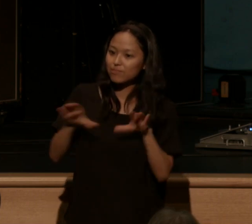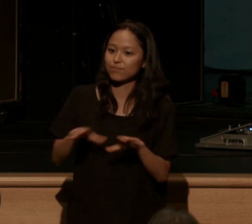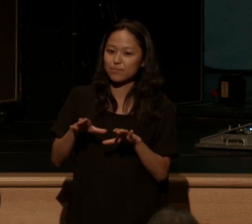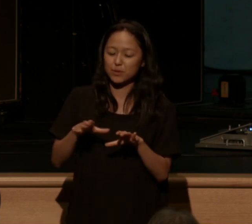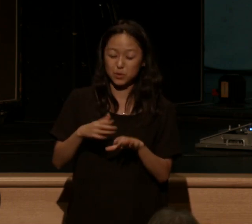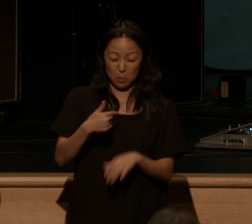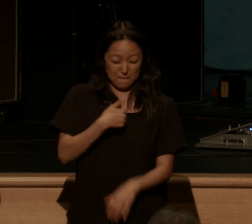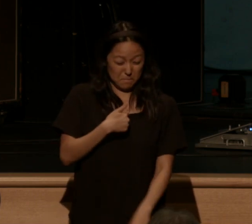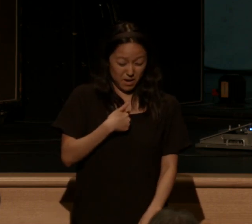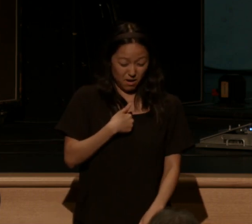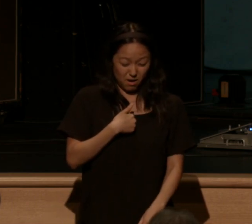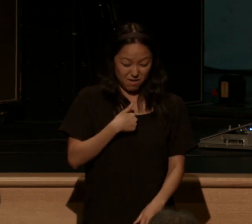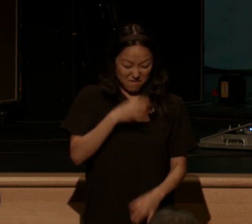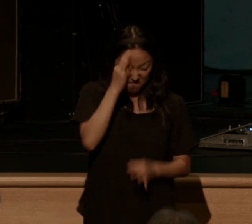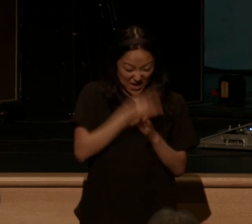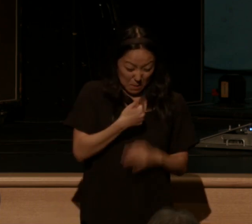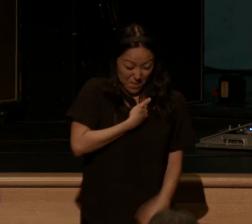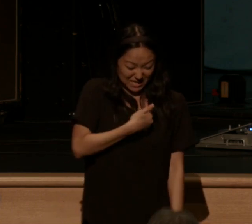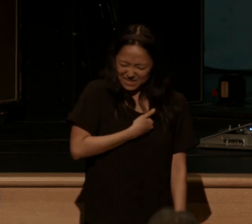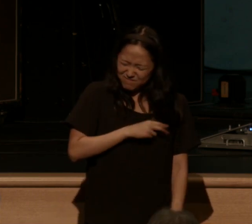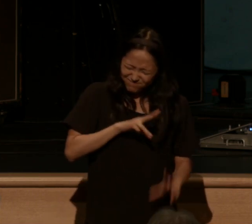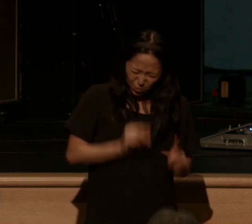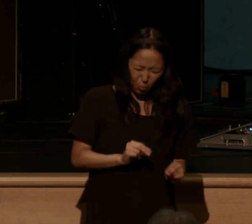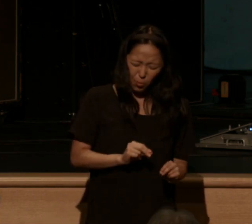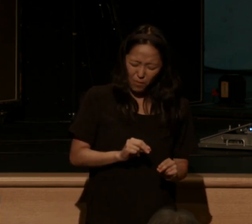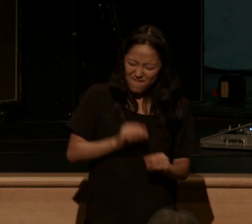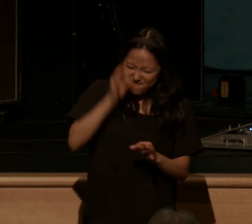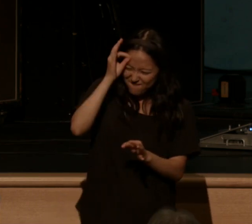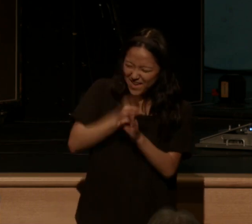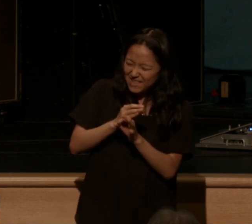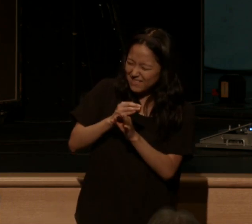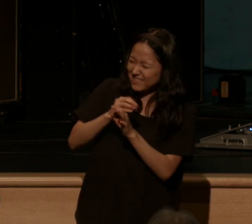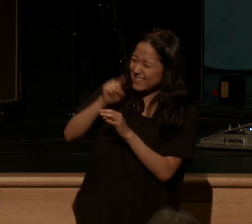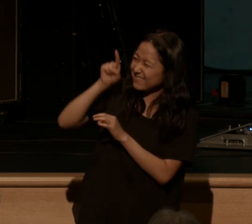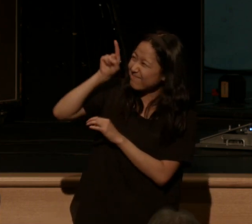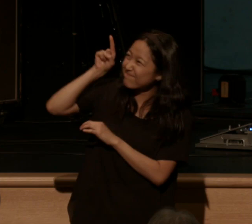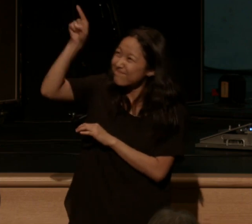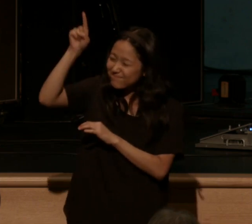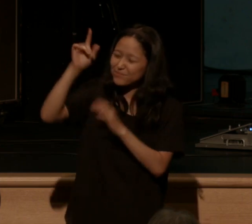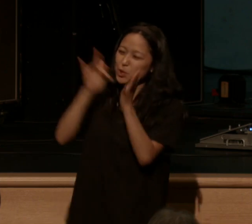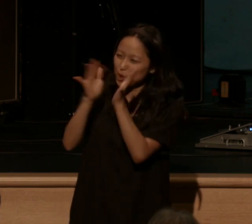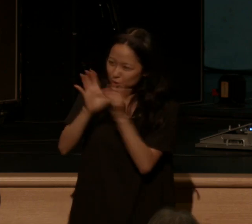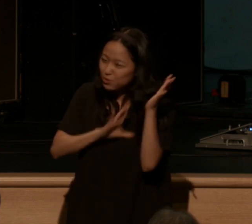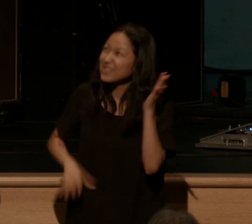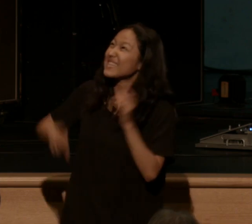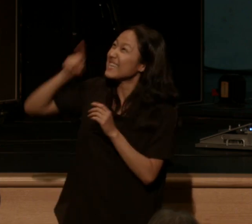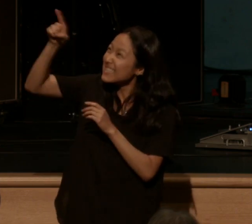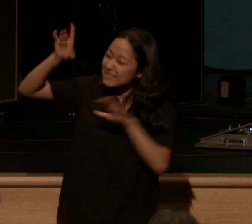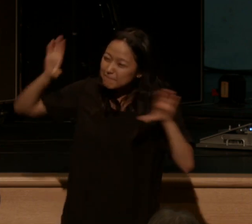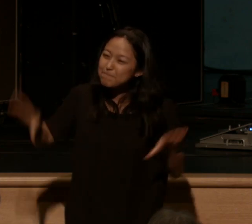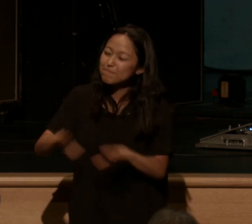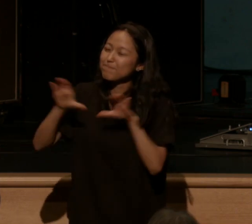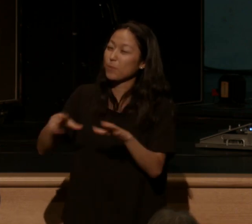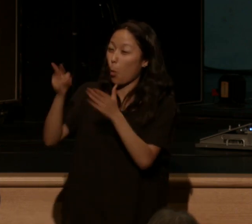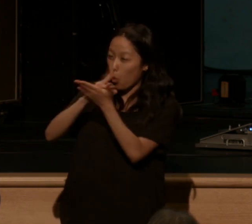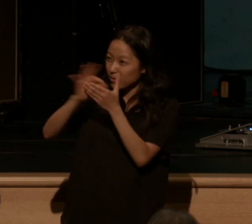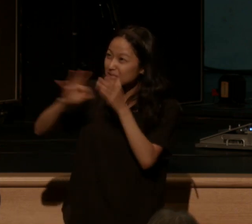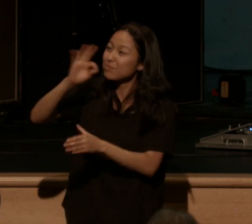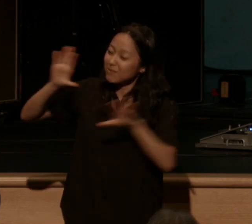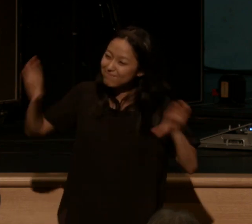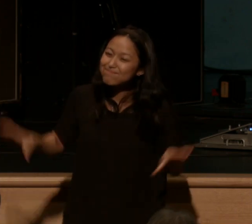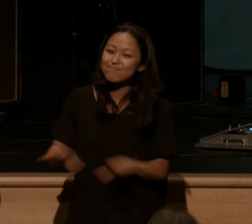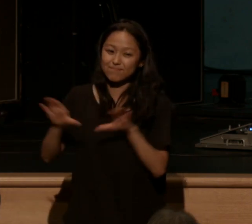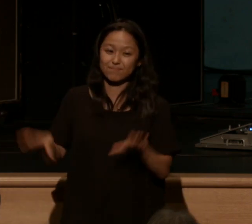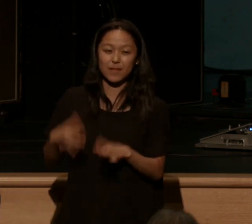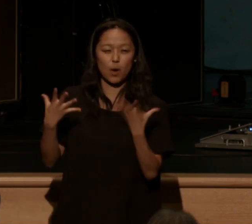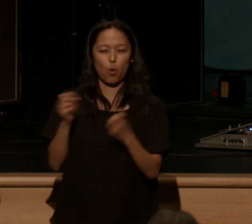stop putting your faith or sight in yourself. Put your faith and your reality in the Lord Jesus Christ who does it, the Holy Spirit who's in you. I want